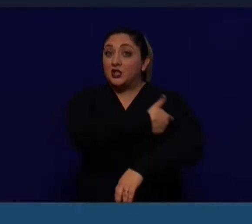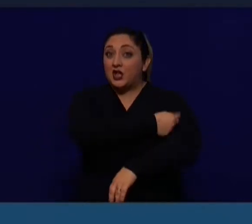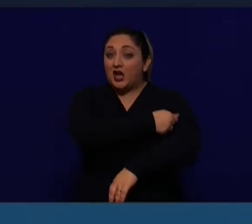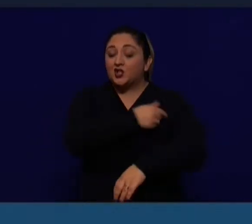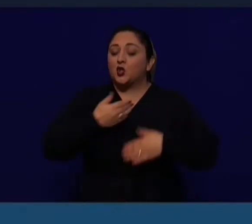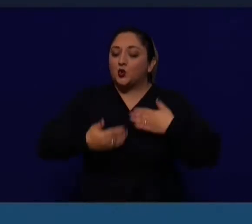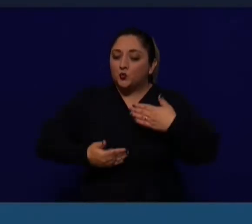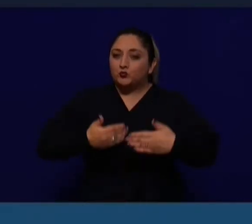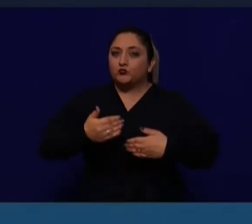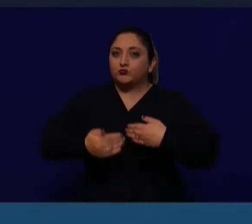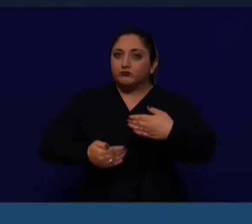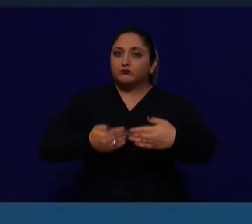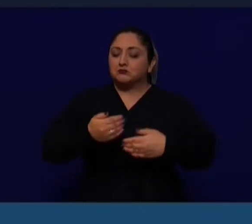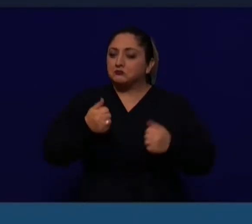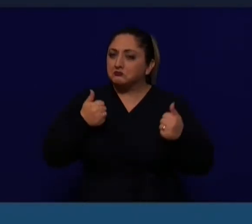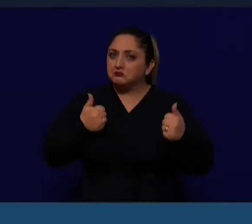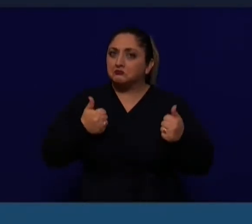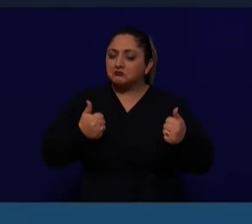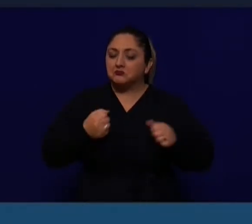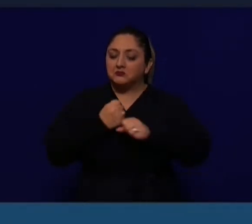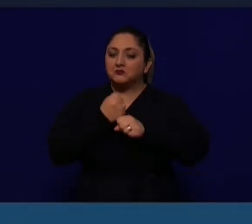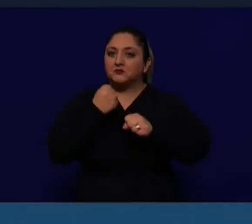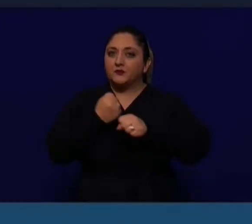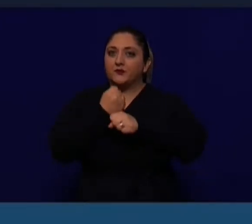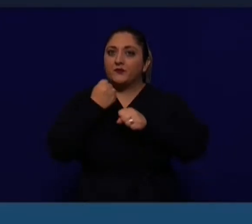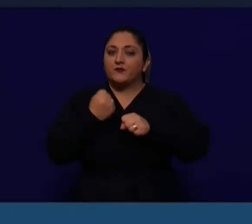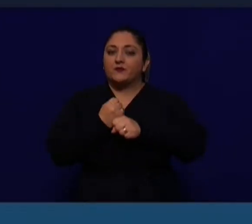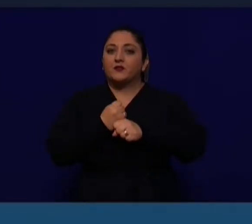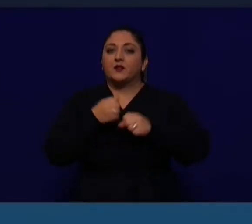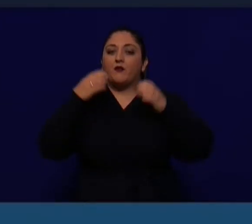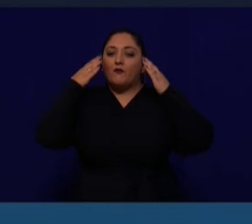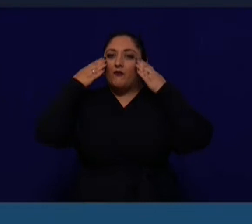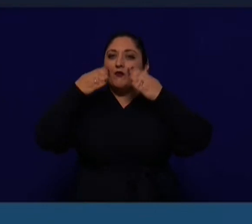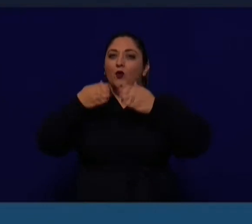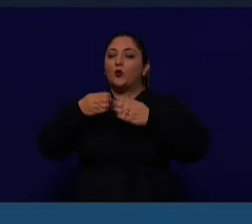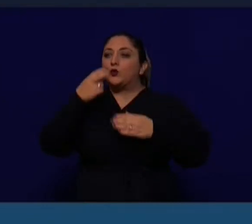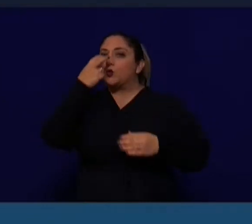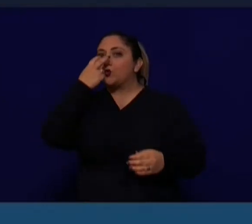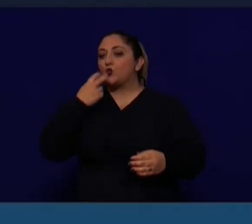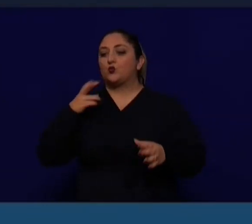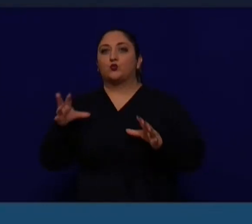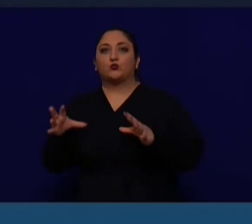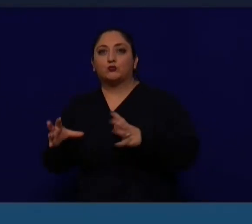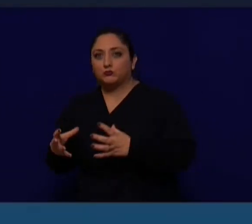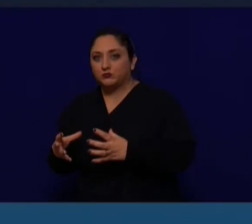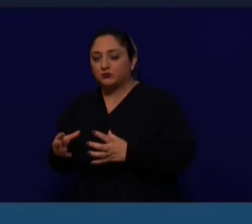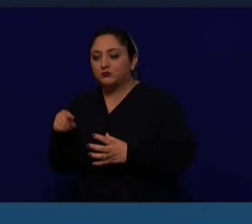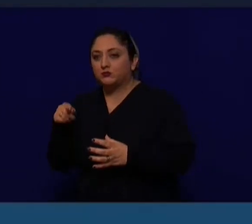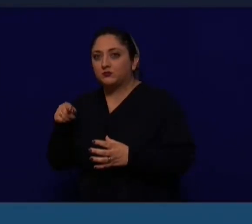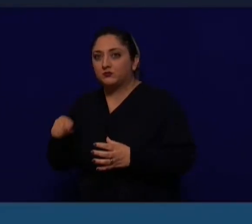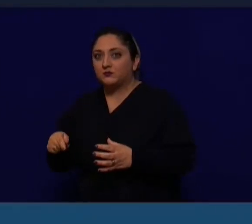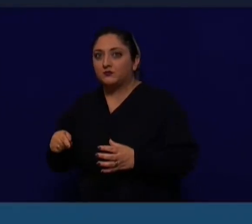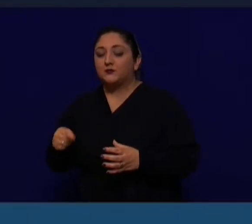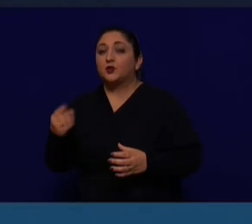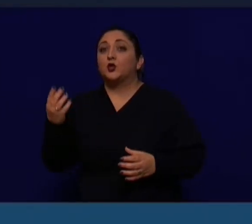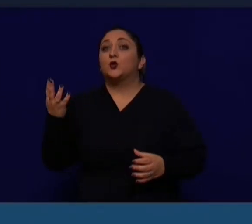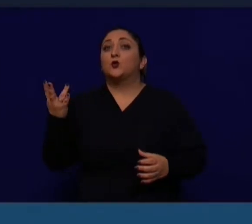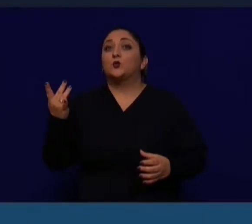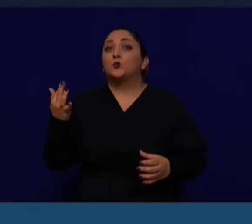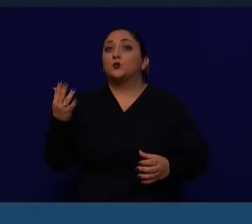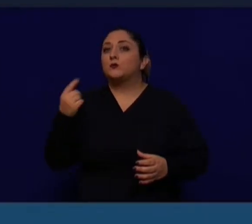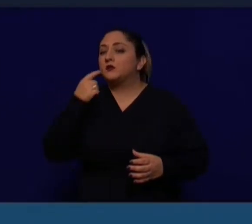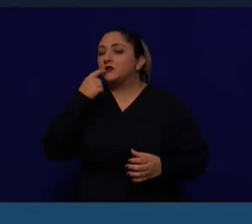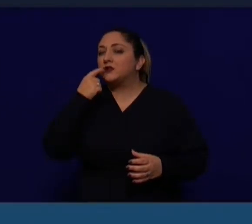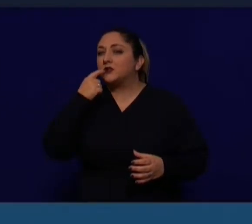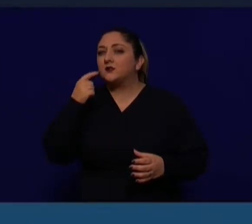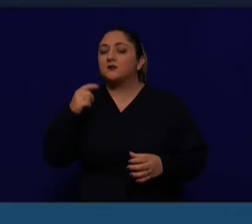strategy whereby we are focusing on people of older age groups, whereby we are going down the age groups. We